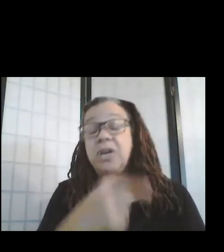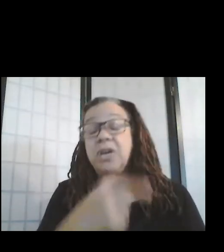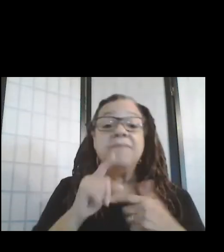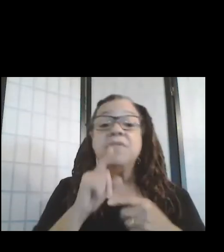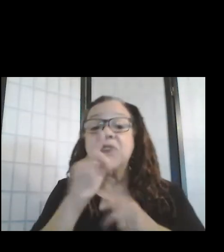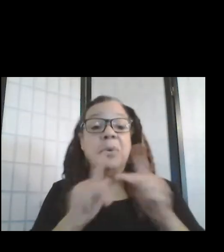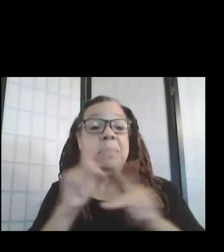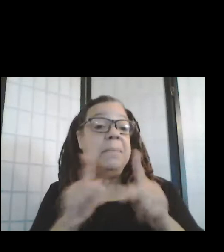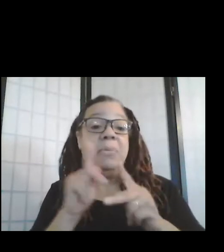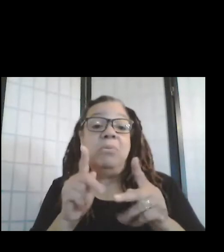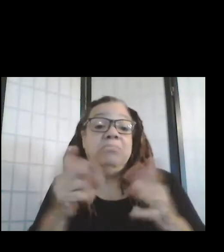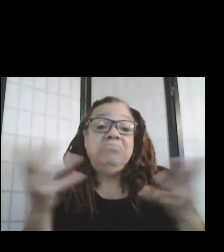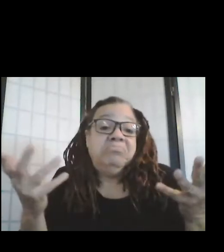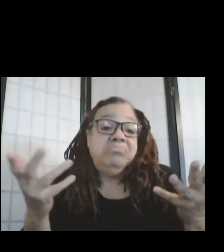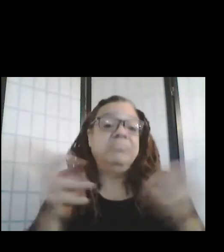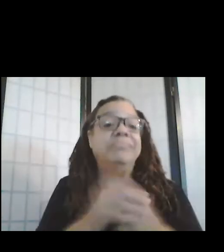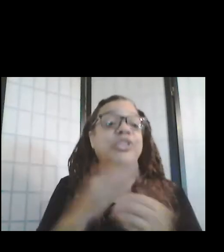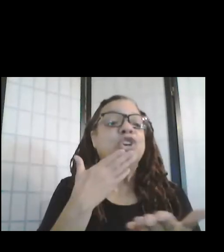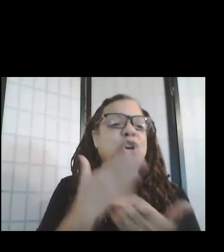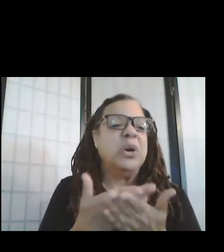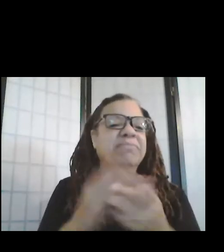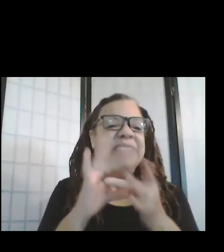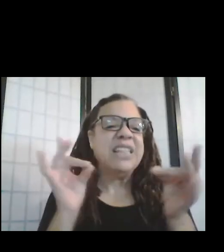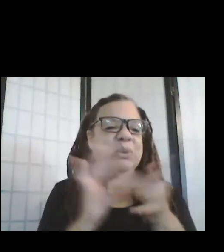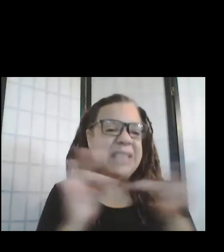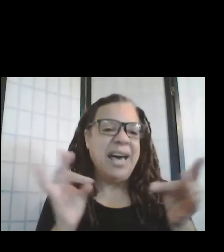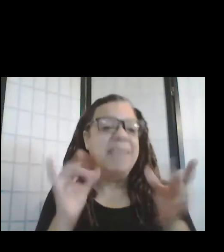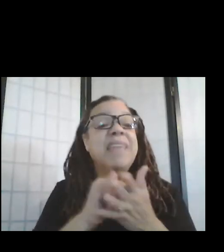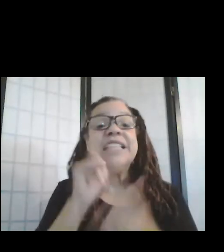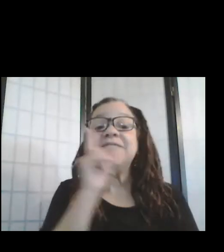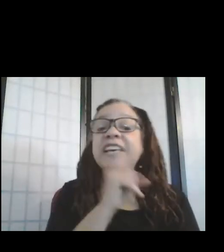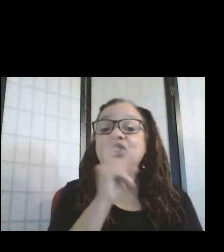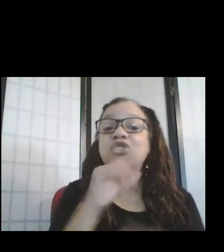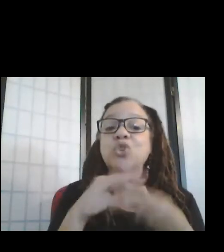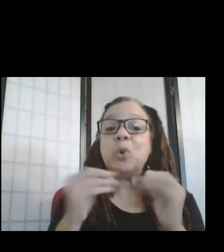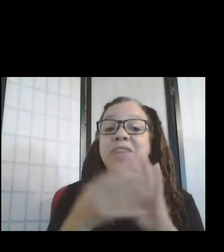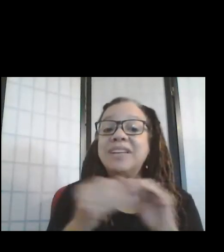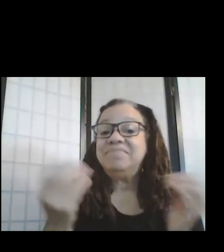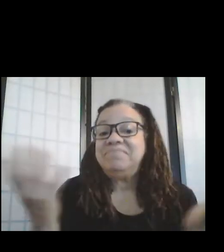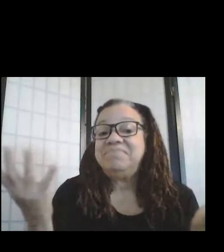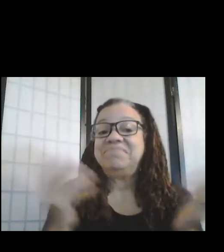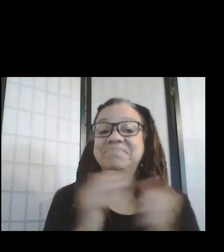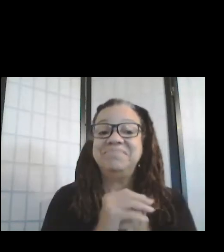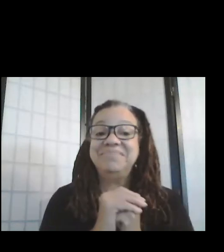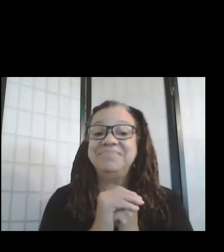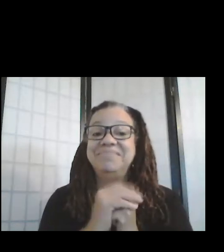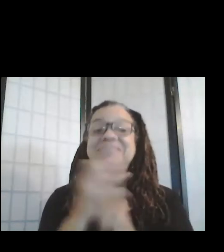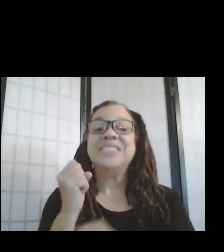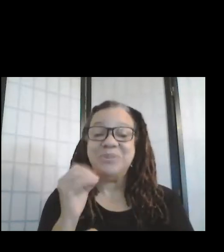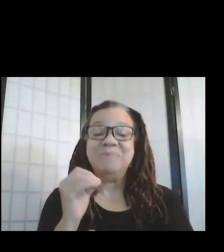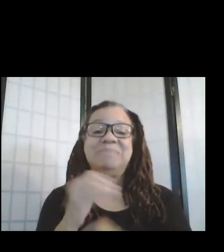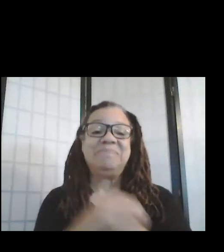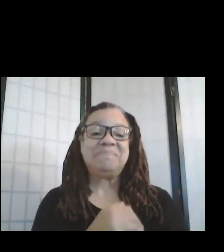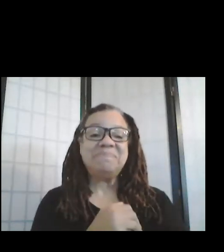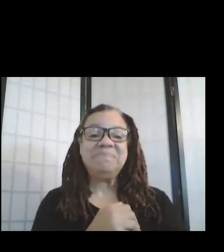purely coincidental, you're good, you're covered, that's fiction. So anyway,